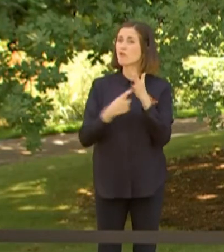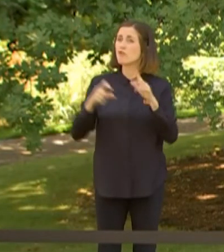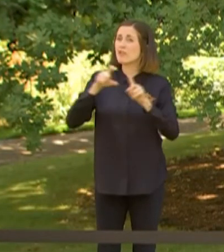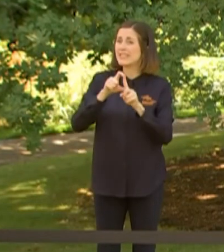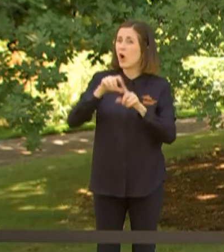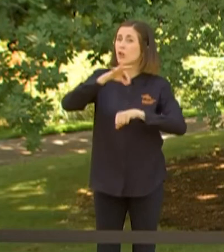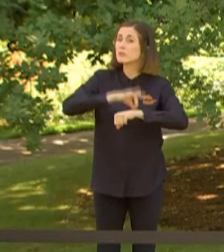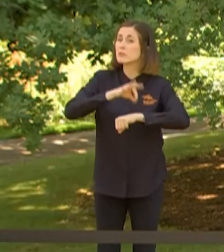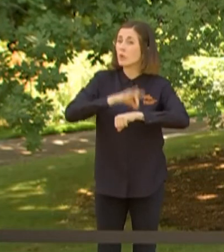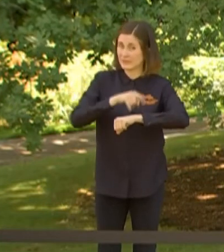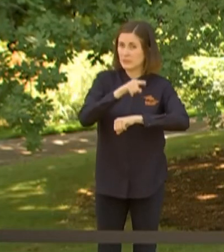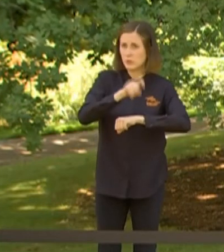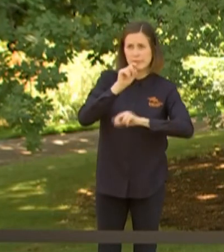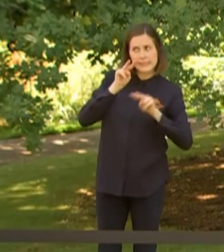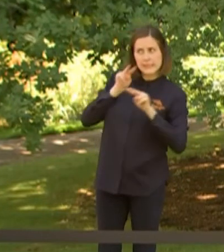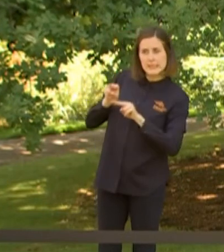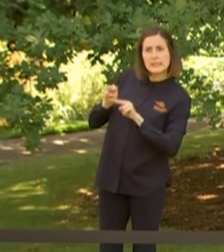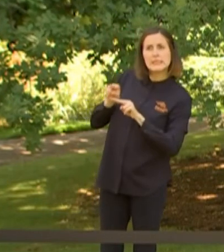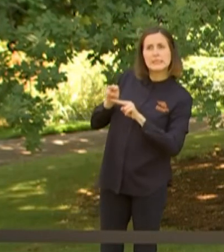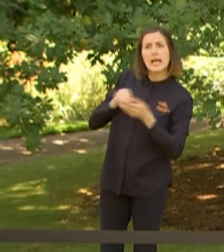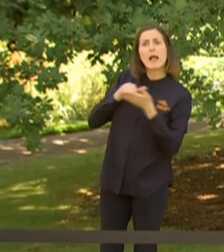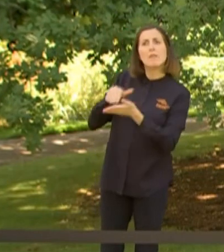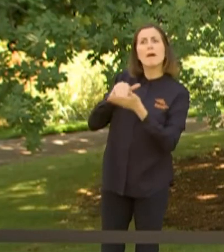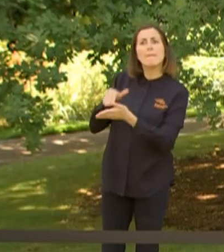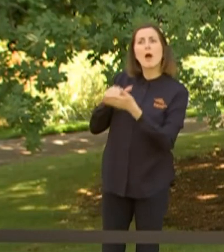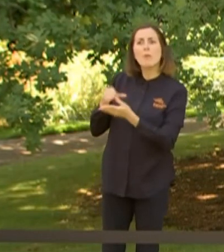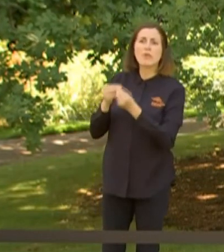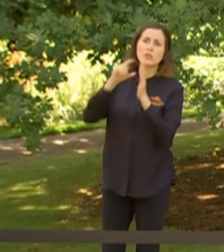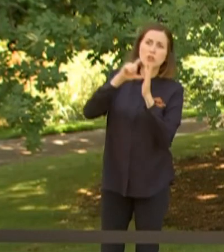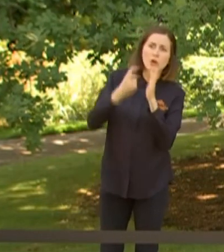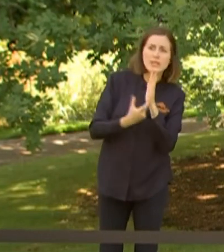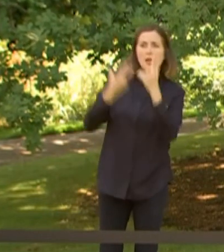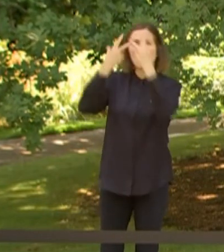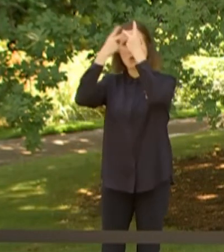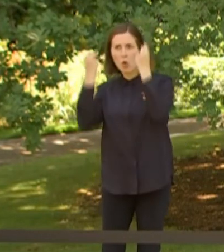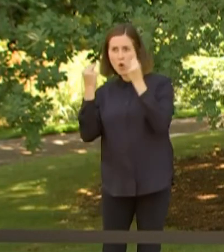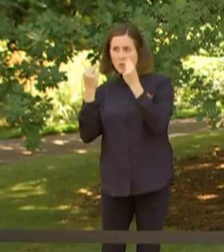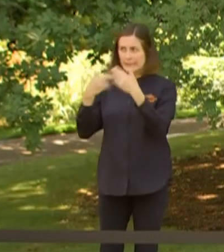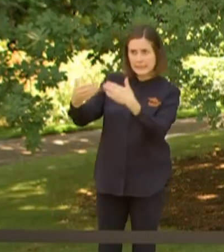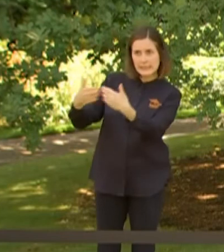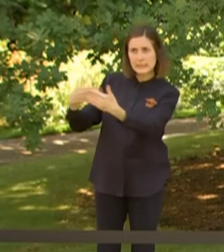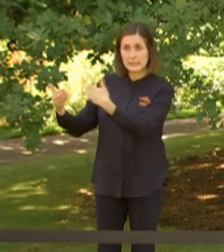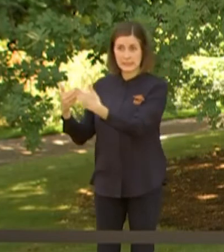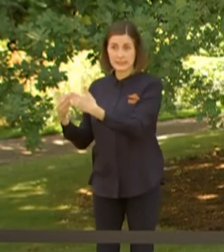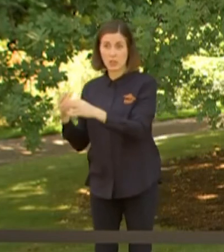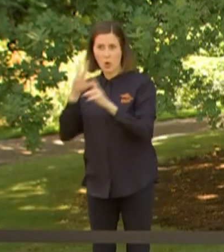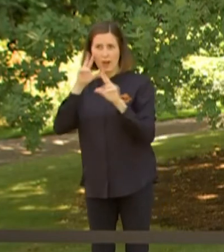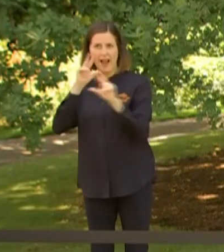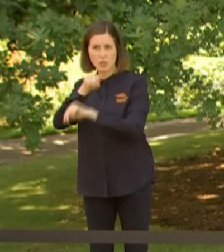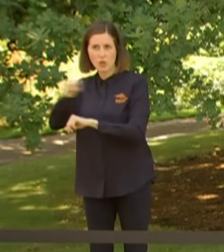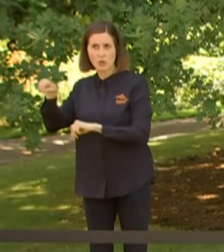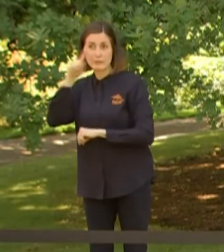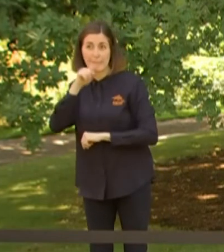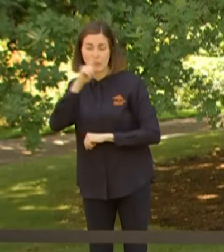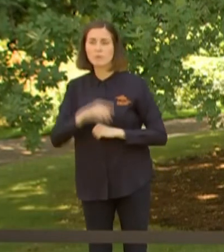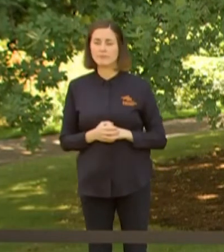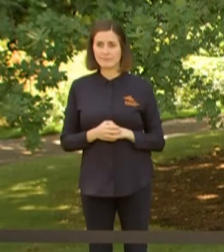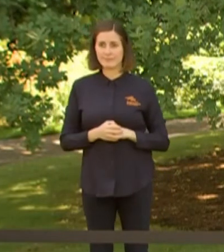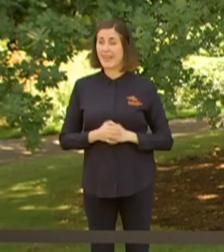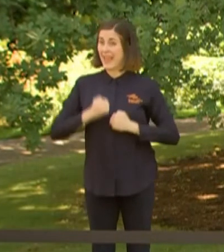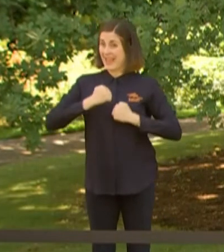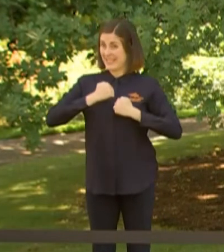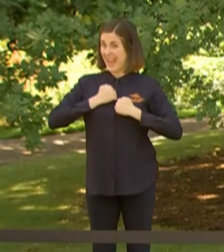with Victoria Police and ADF doing security and floor monitoring there. So this is a very rigorous change. It